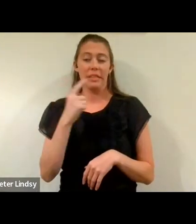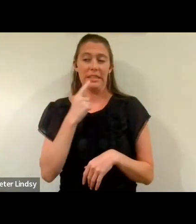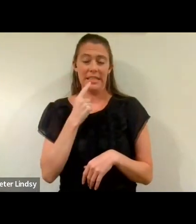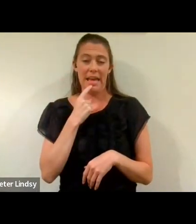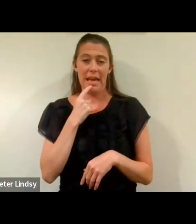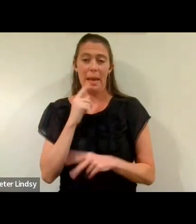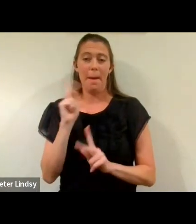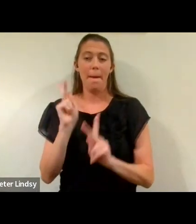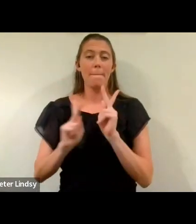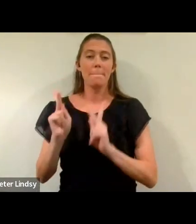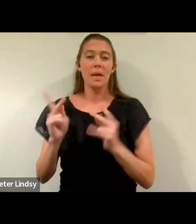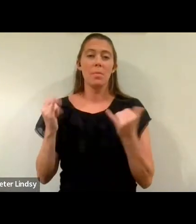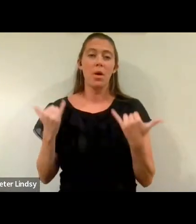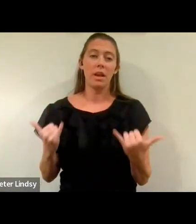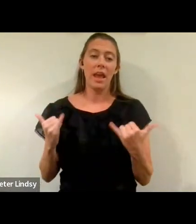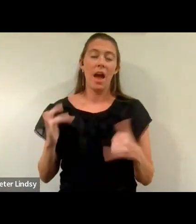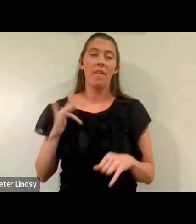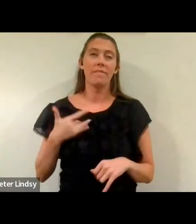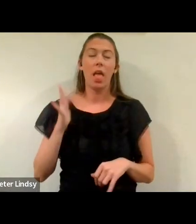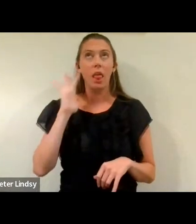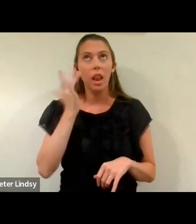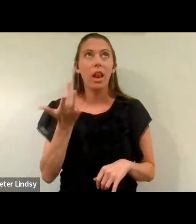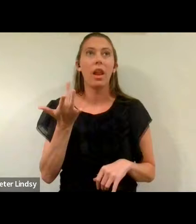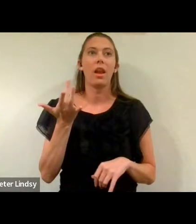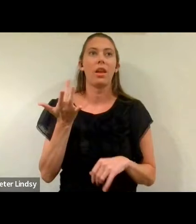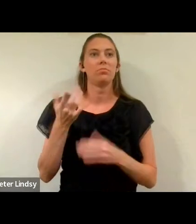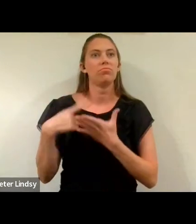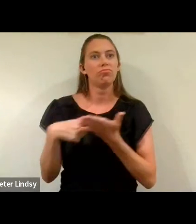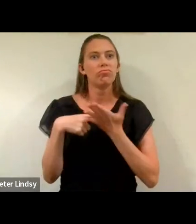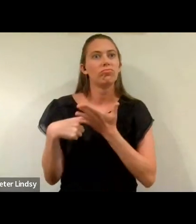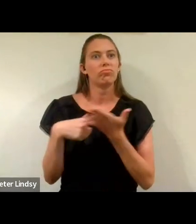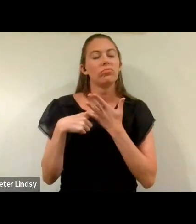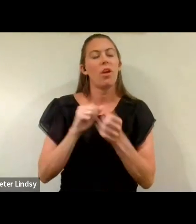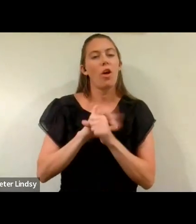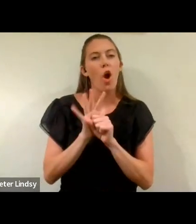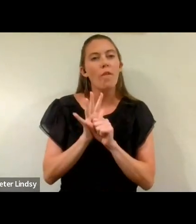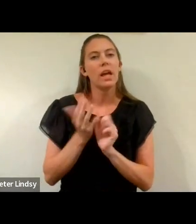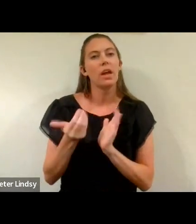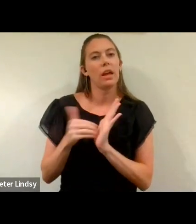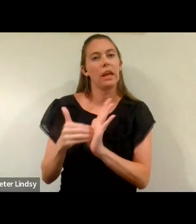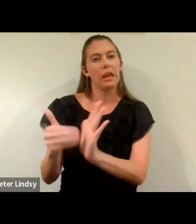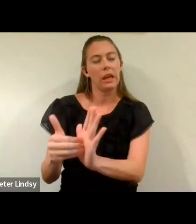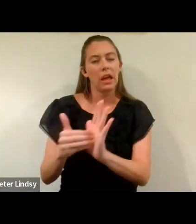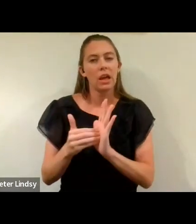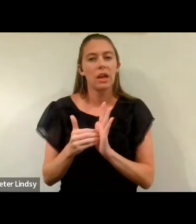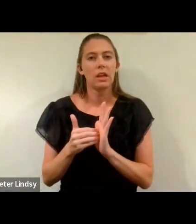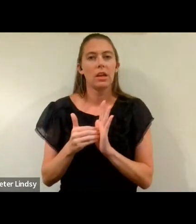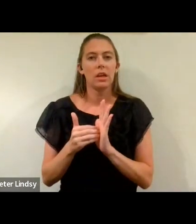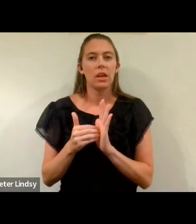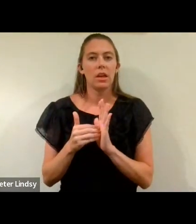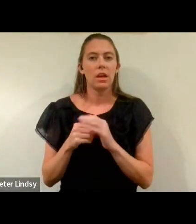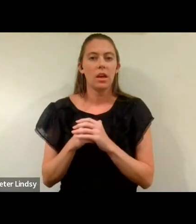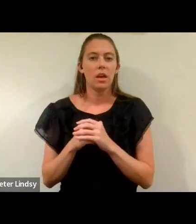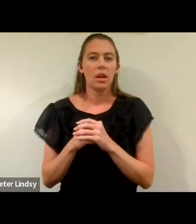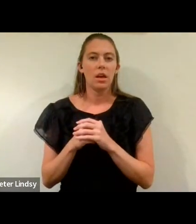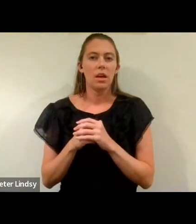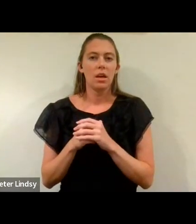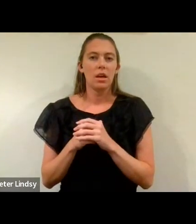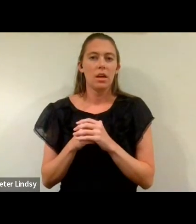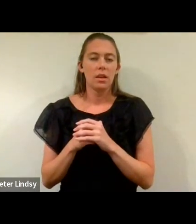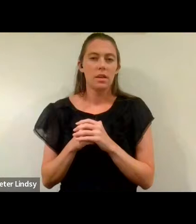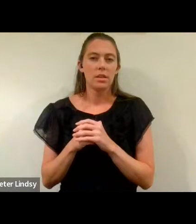getting kind of dull to the, the relentlessness of the public health crisis,